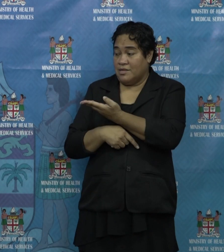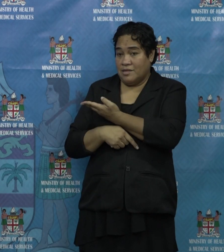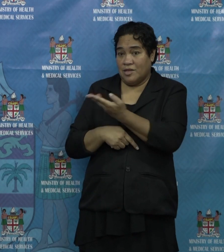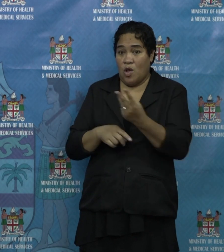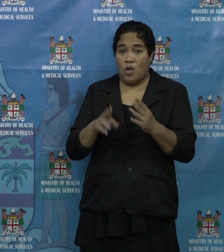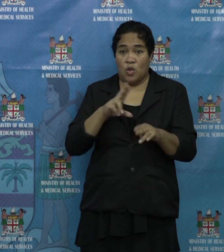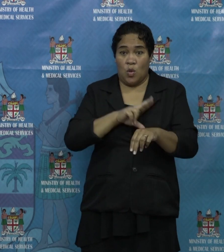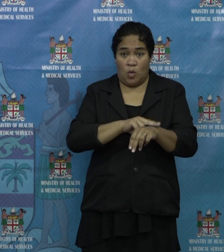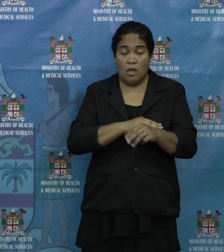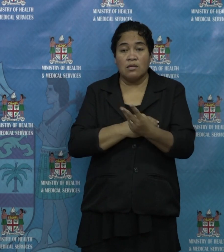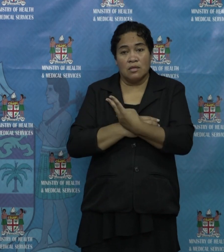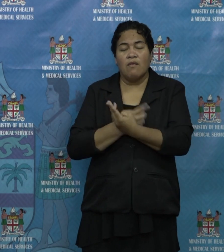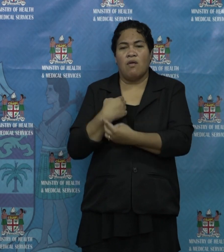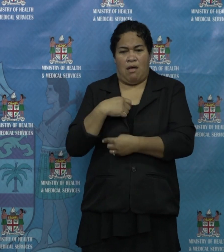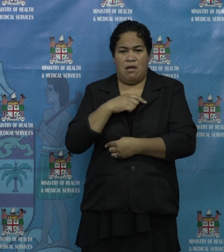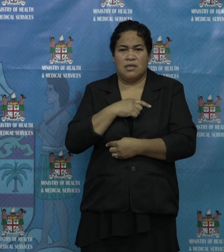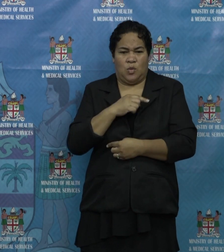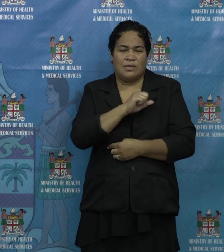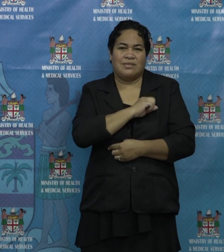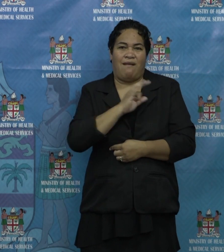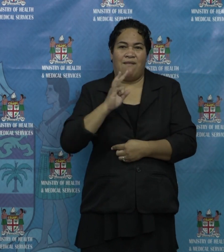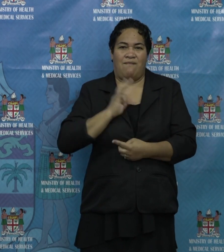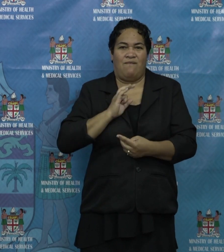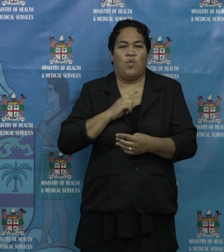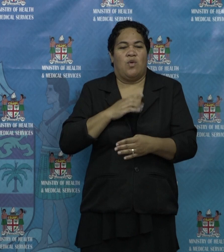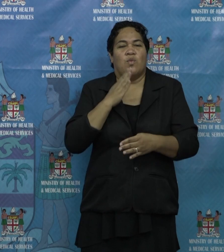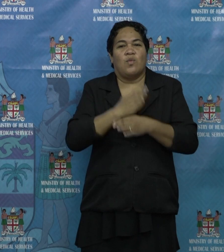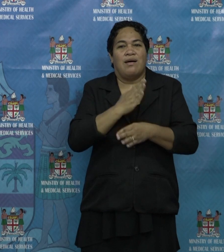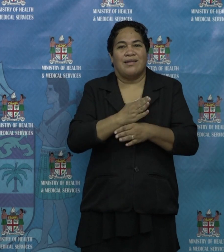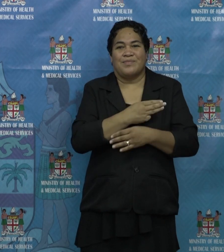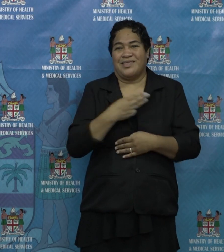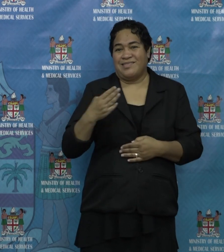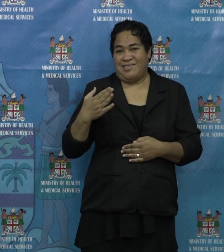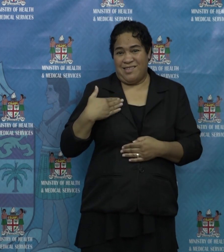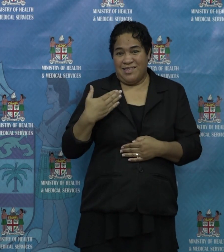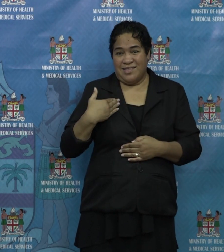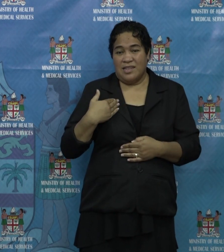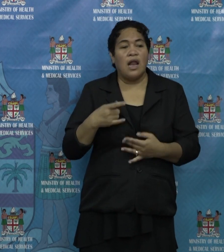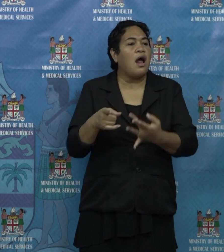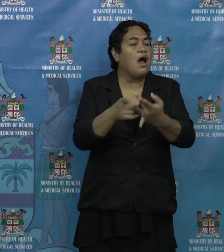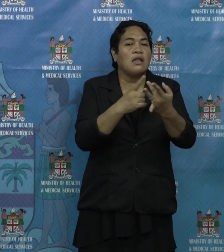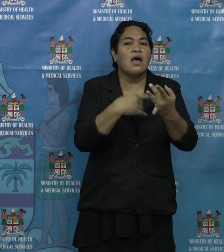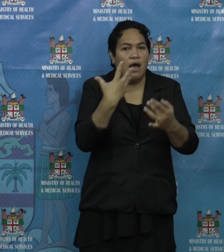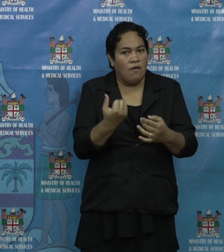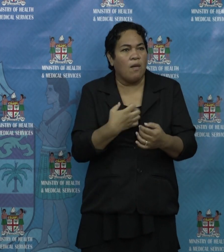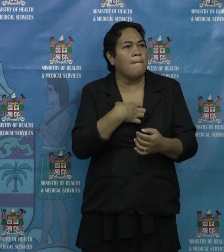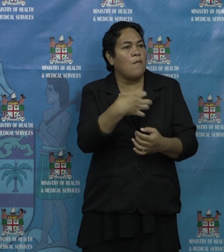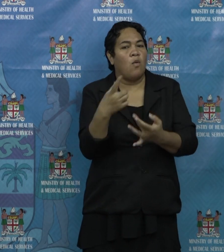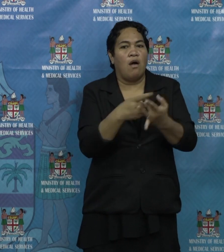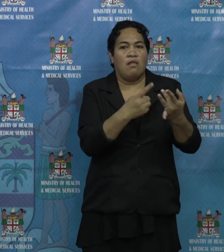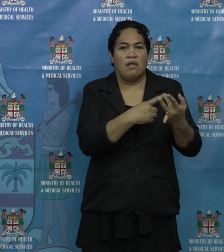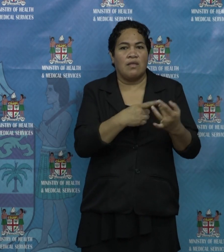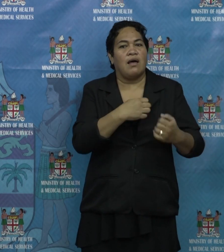we're just 3 of thousands of healthcare workers and other workers in other areas, such as the